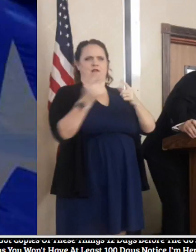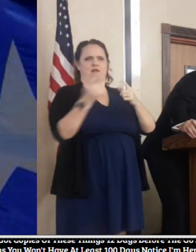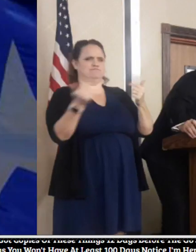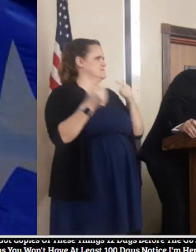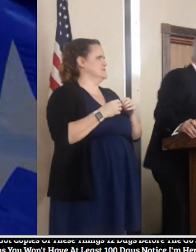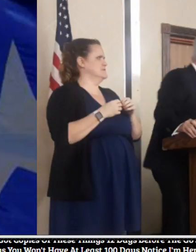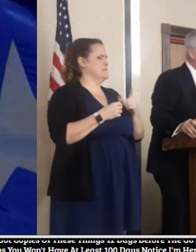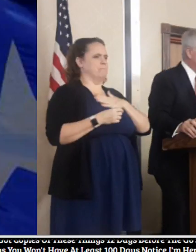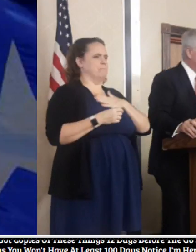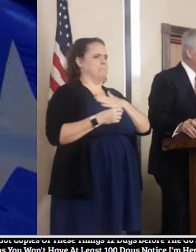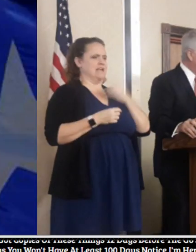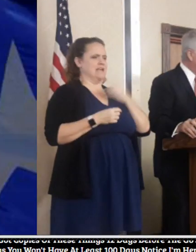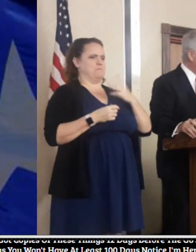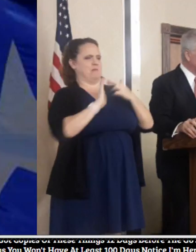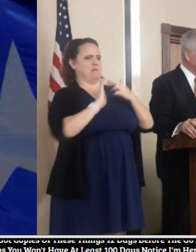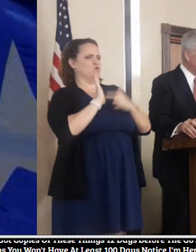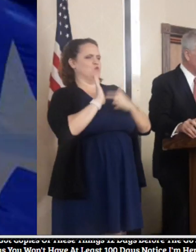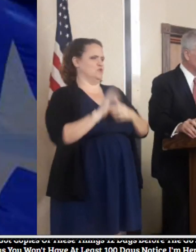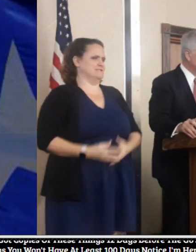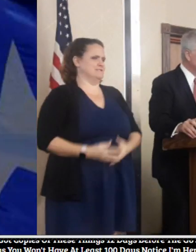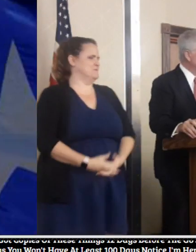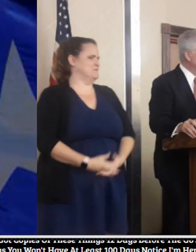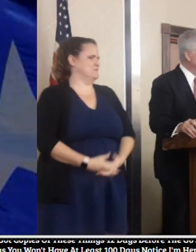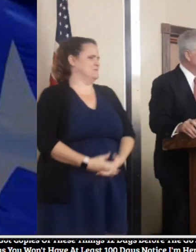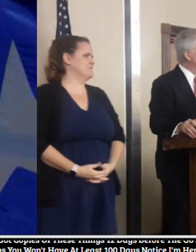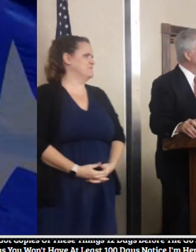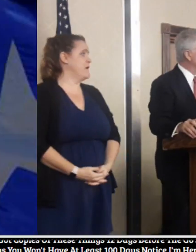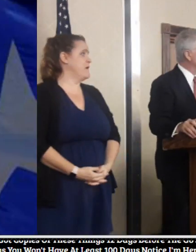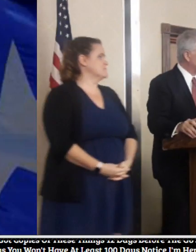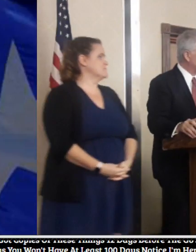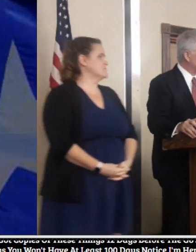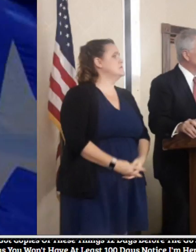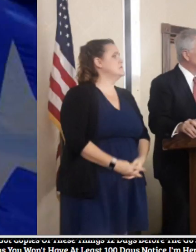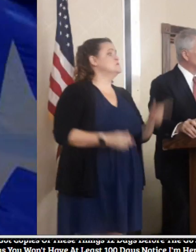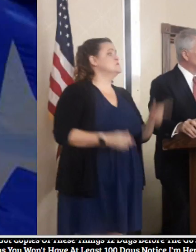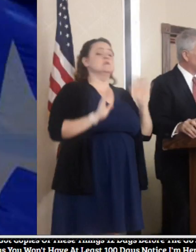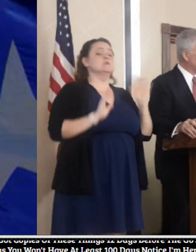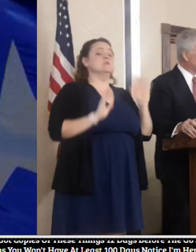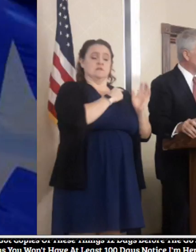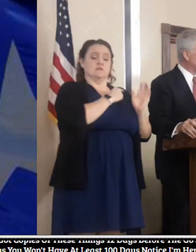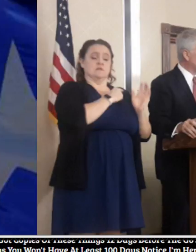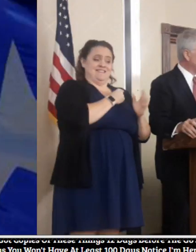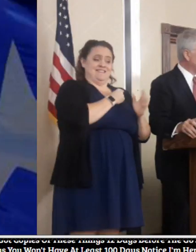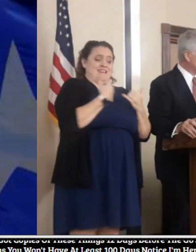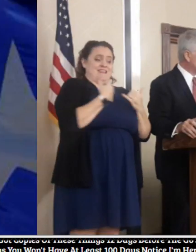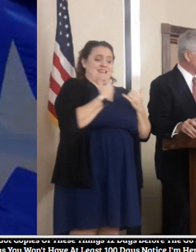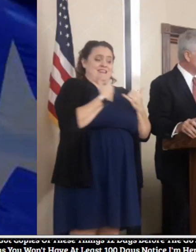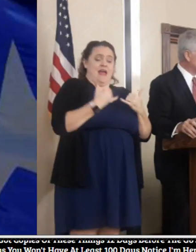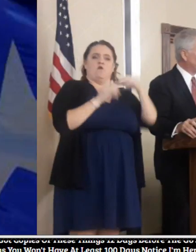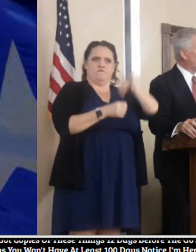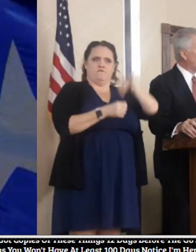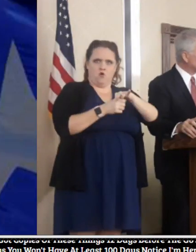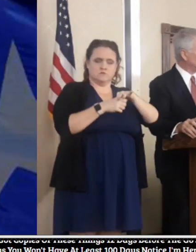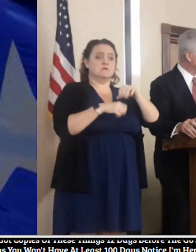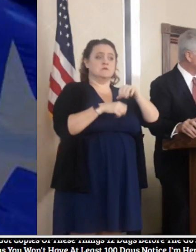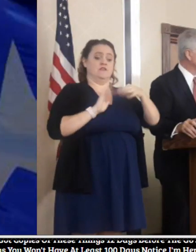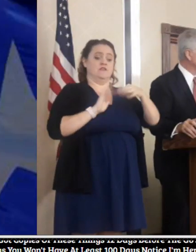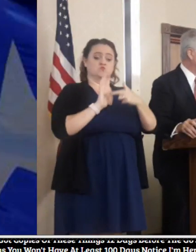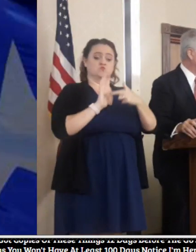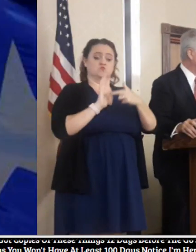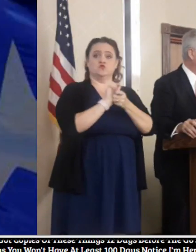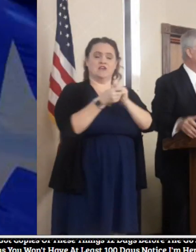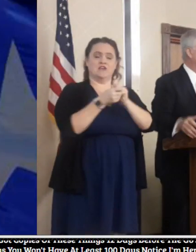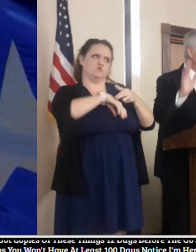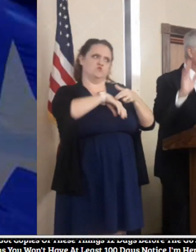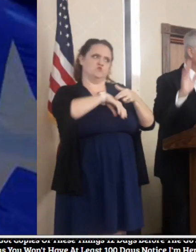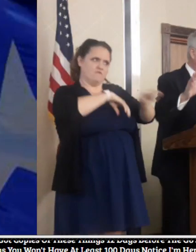Okay, so now we're having the vote. Now we're having the vote to refer this rules change also to the Rules Committee.